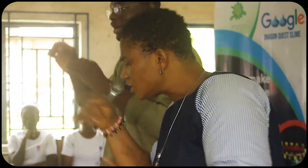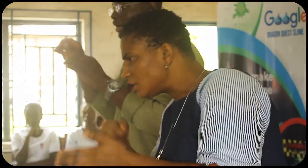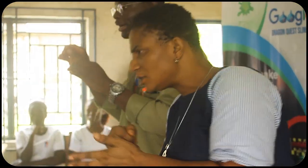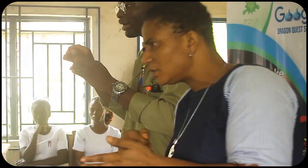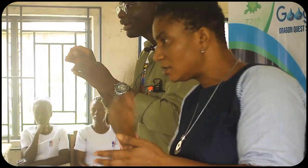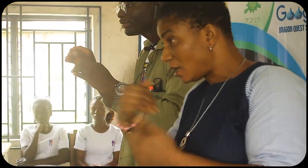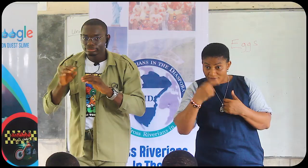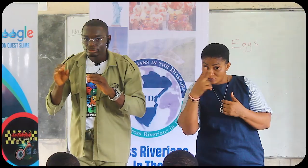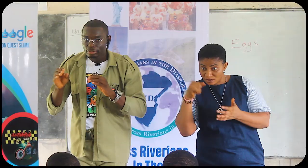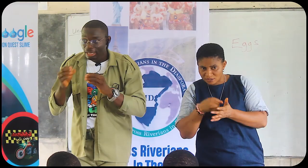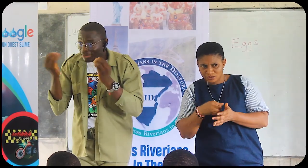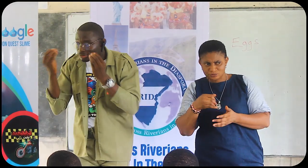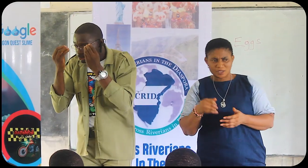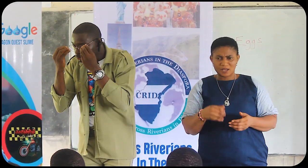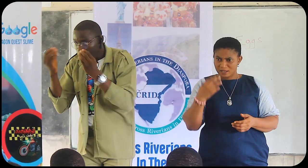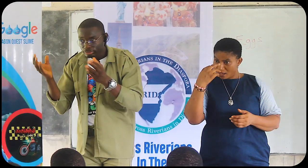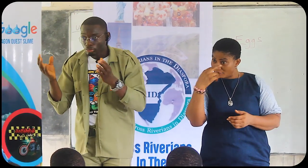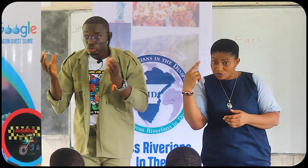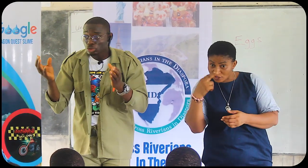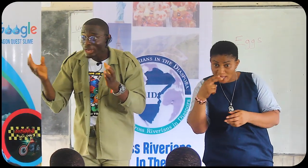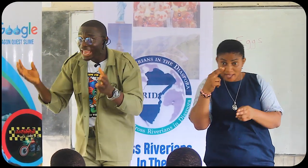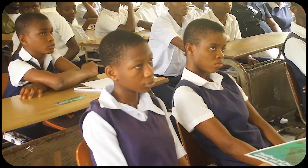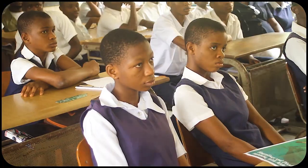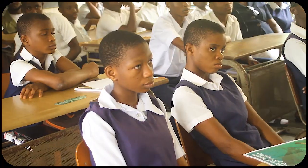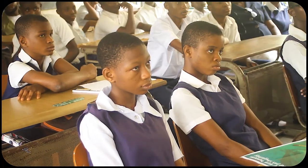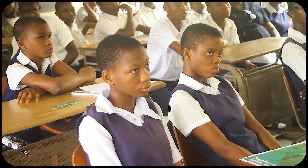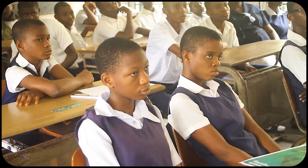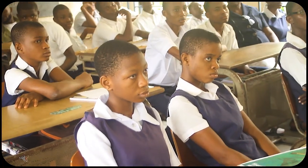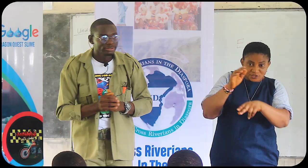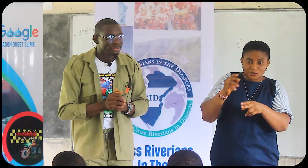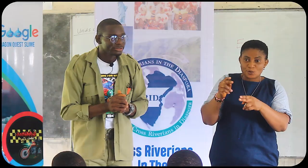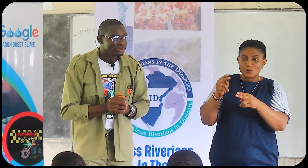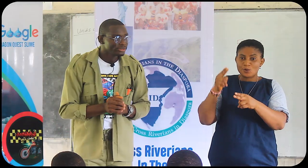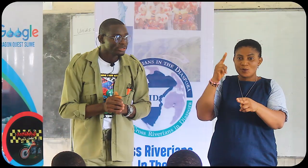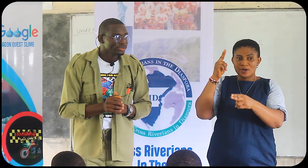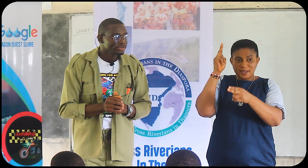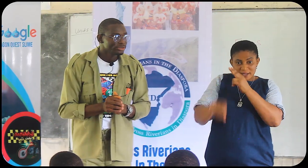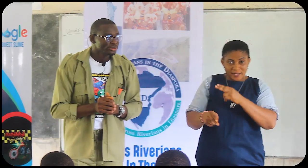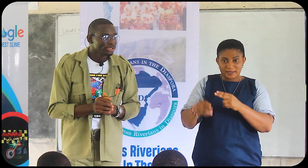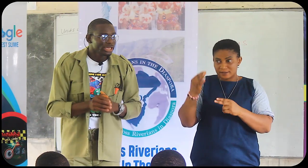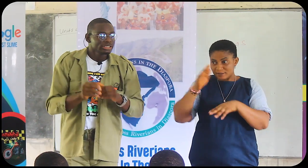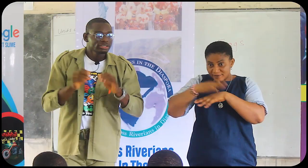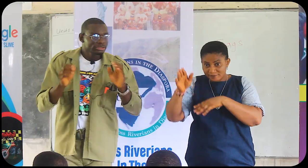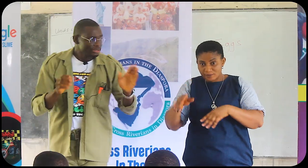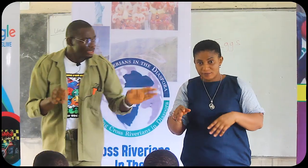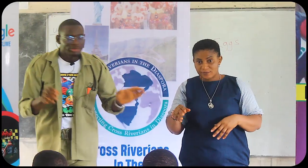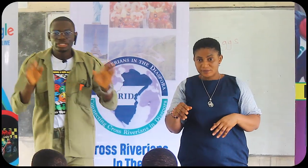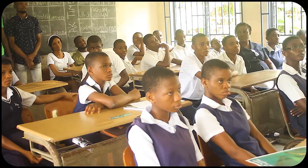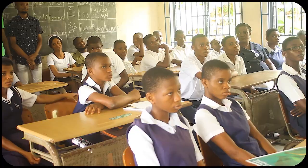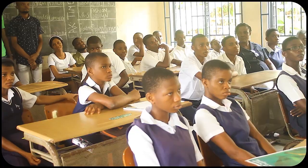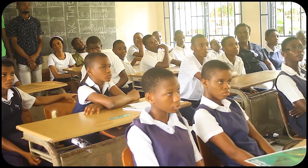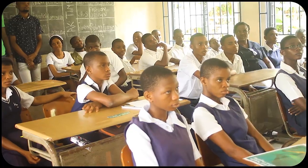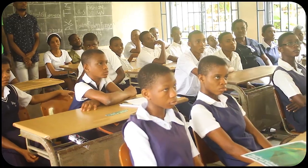Have you seen it? have you seen mosquito eggs? Mosquito egg before? Tell